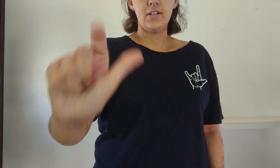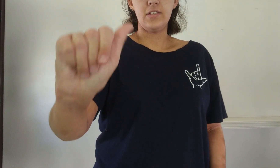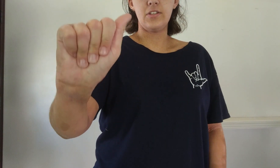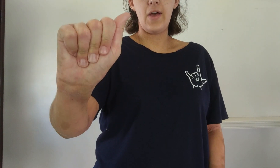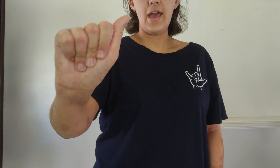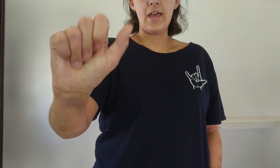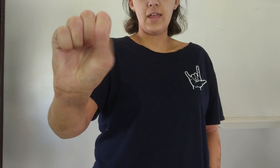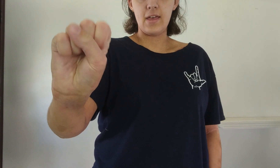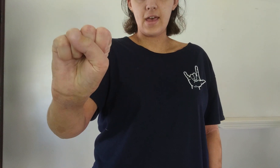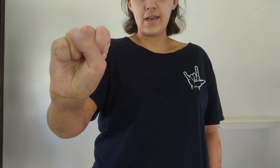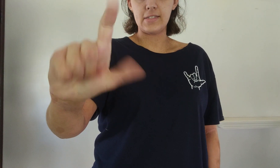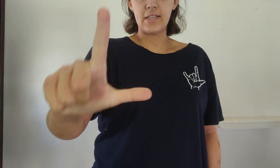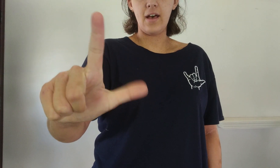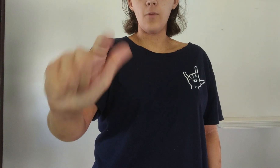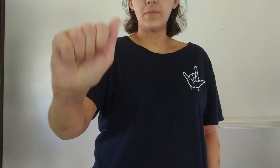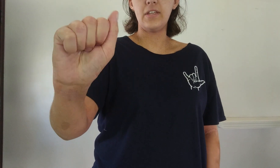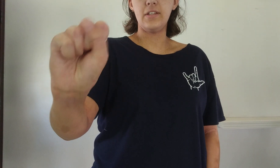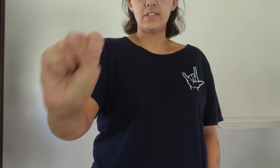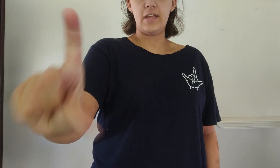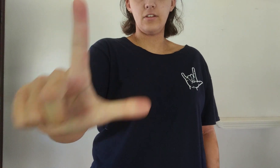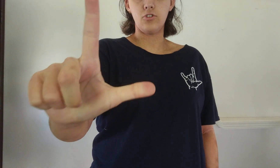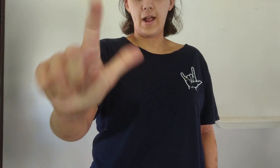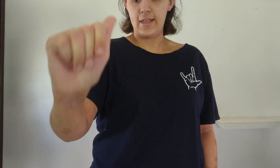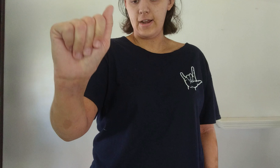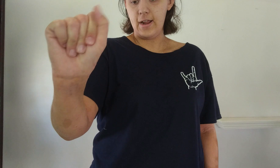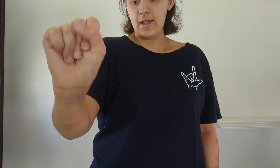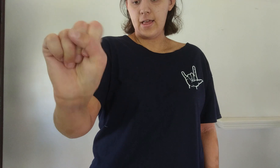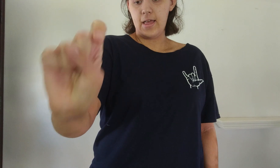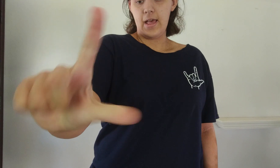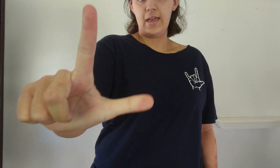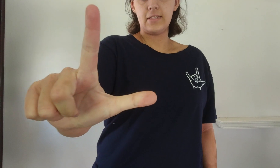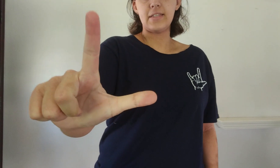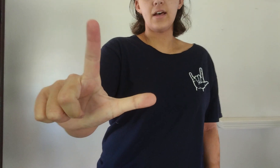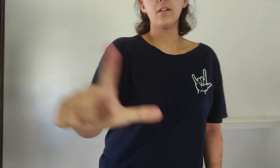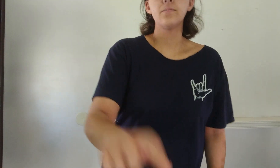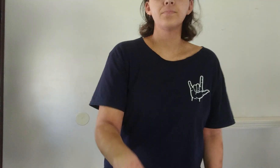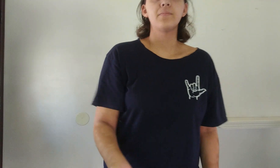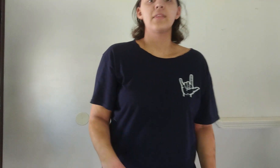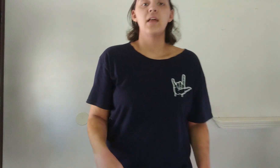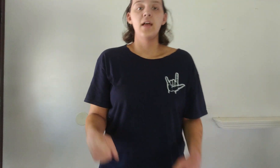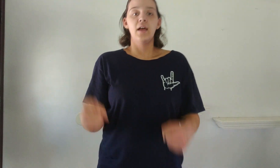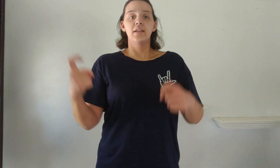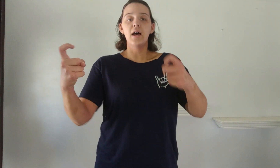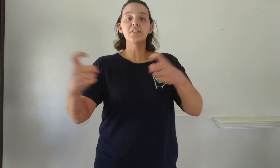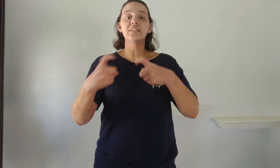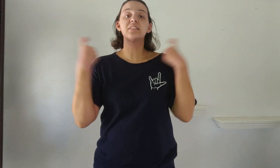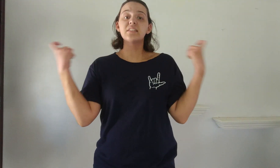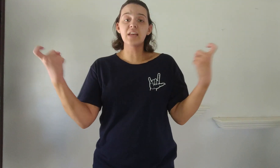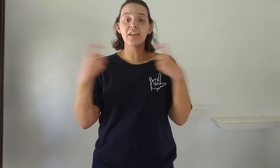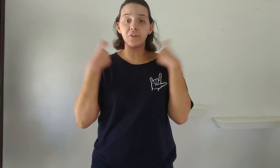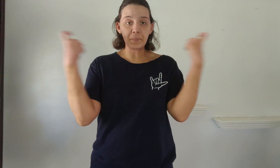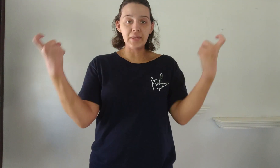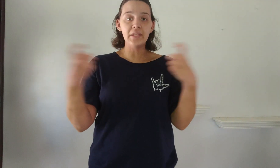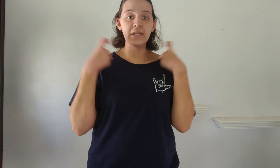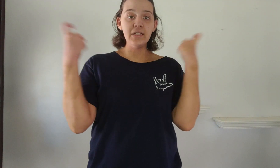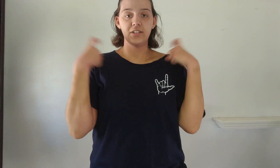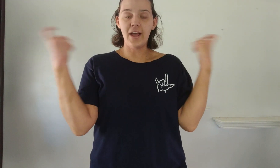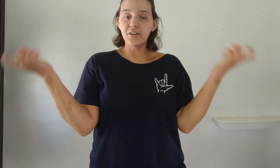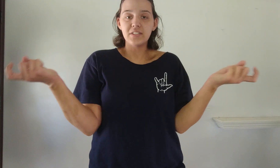So ASL, but then instead you drag it. ASL. Now this is the sign for PE. I know it's the same